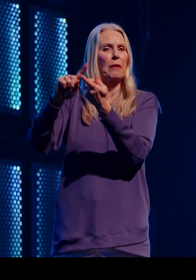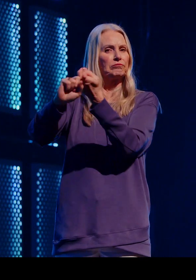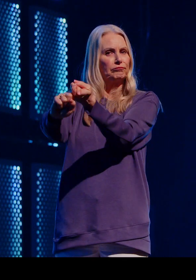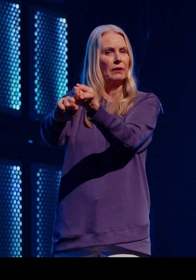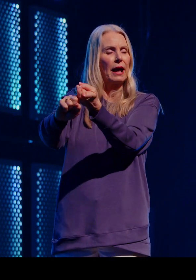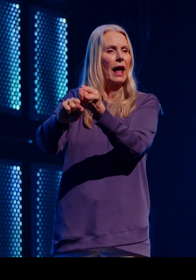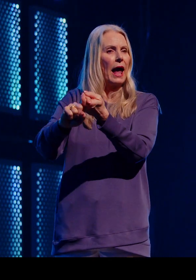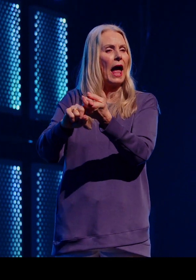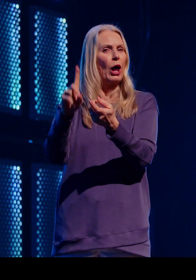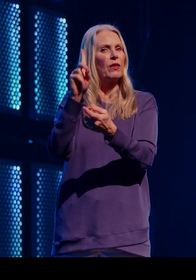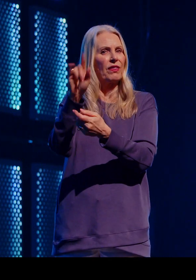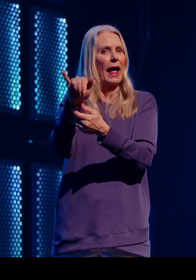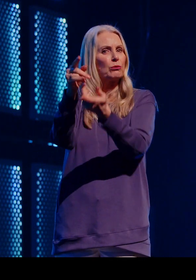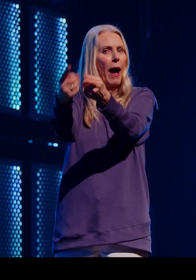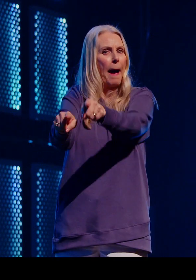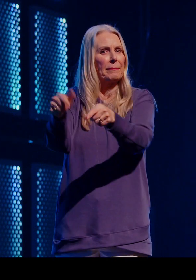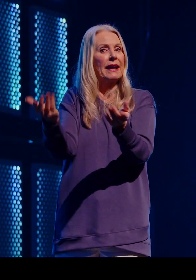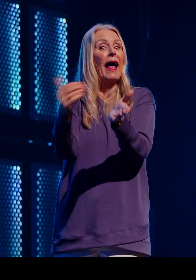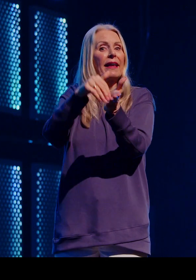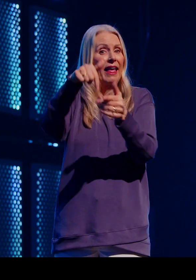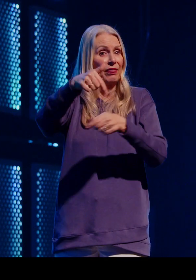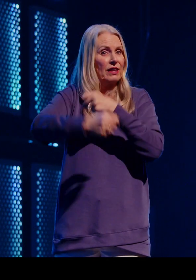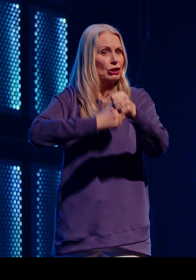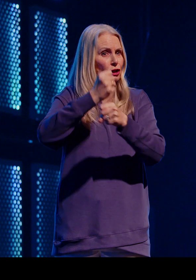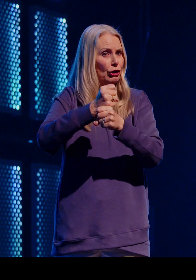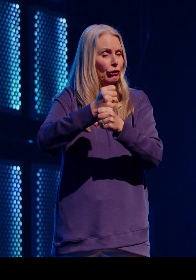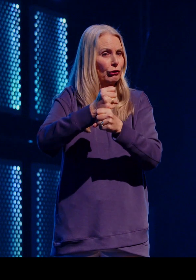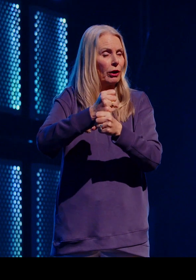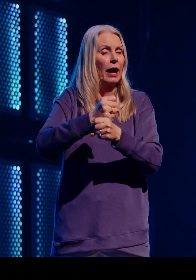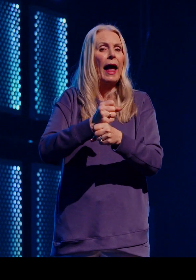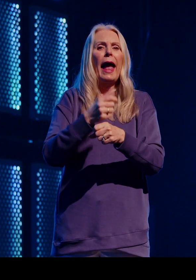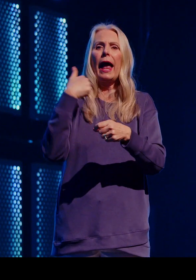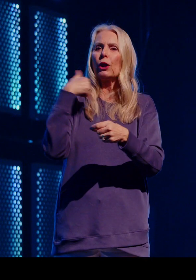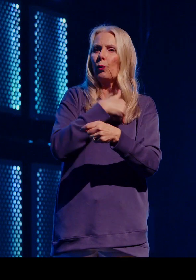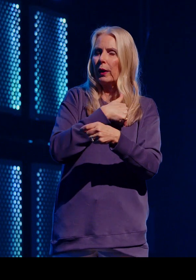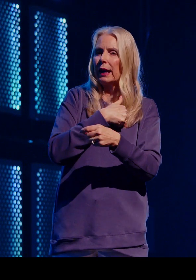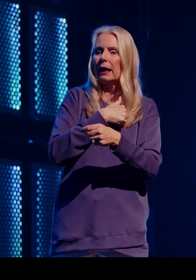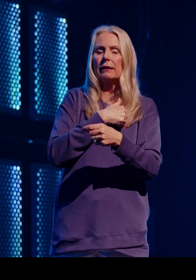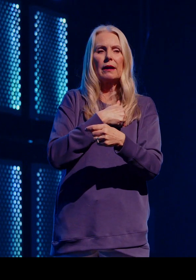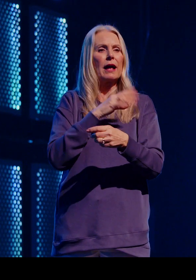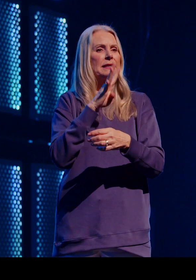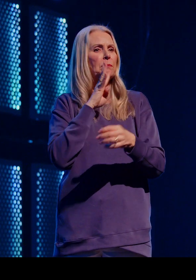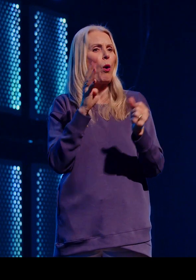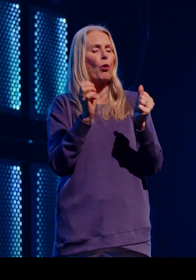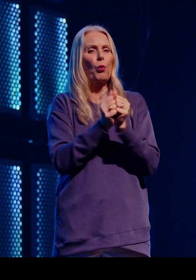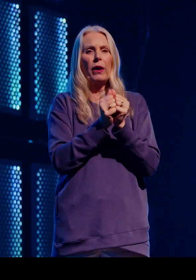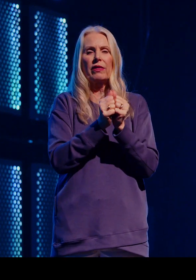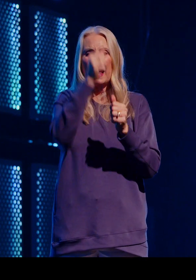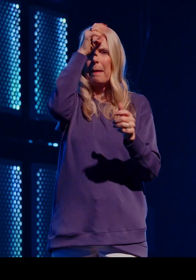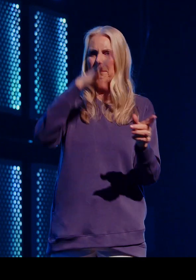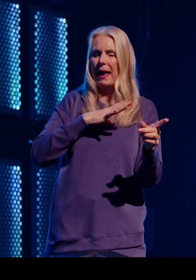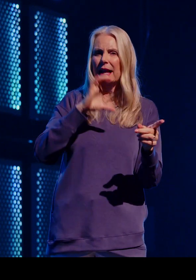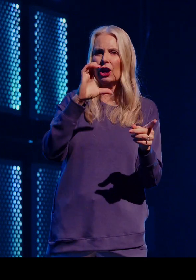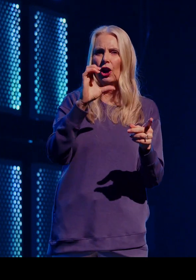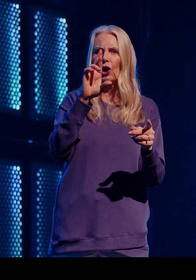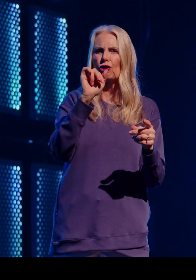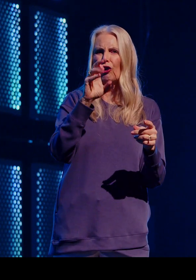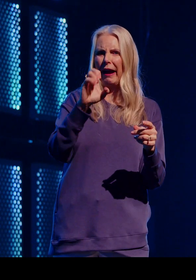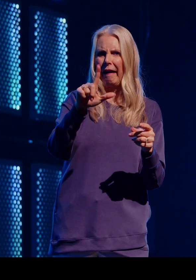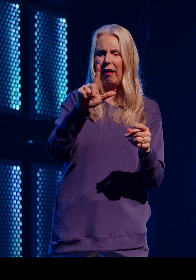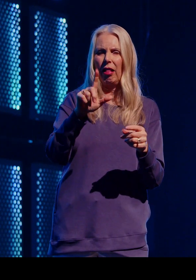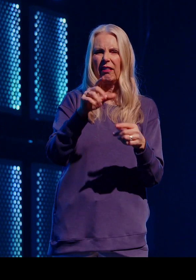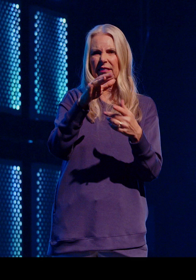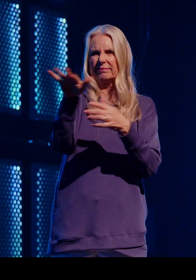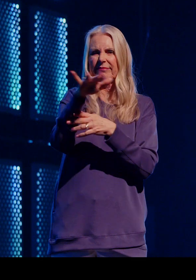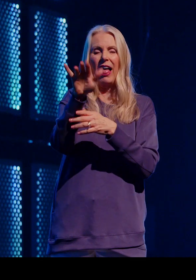And specifically this year, we made some friends with some guys who speak Creole. And the Creole language is very interesting